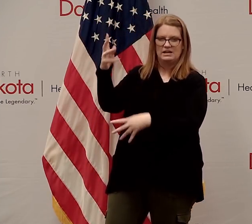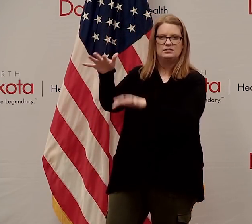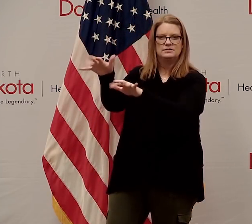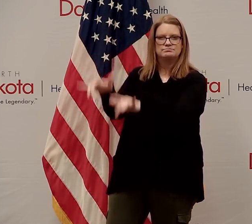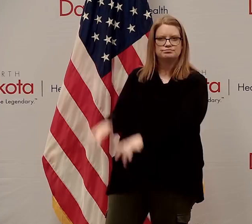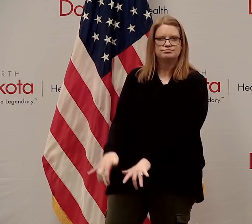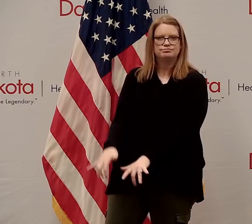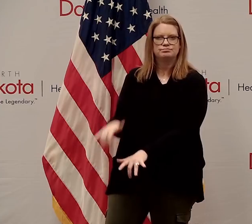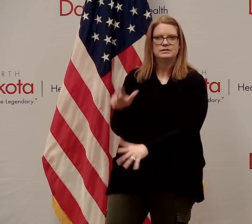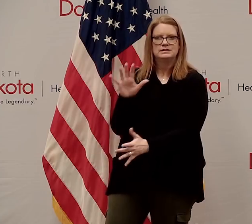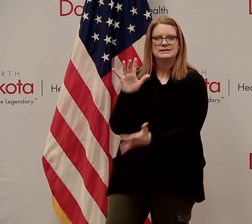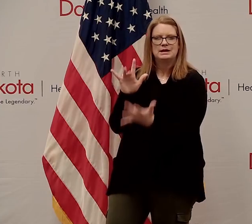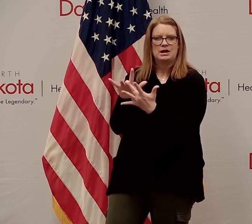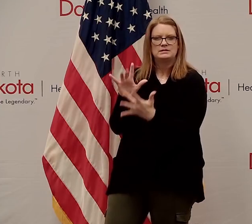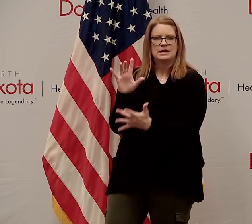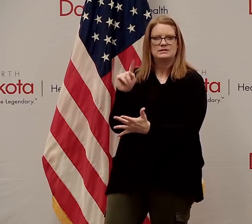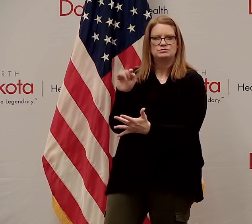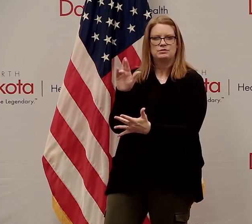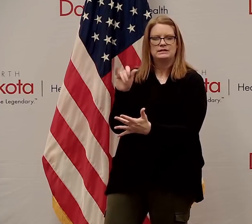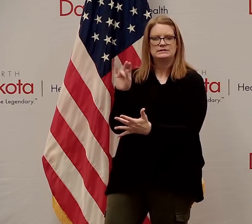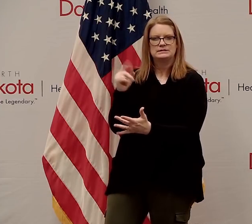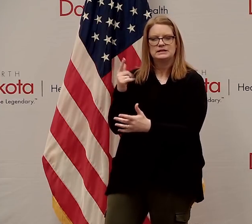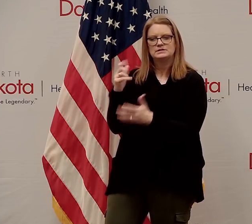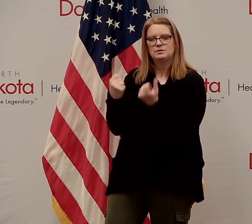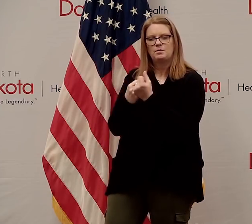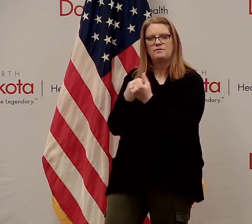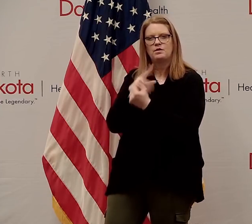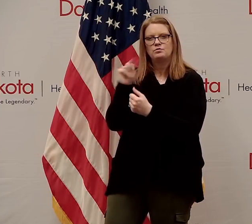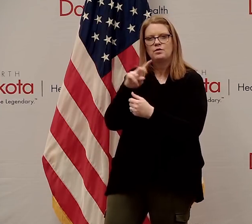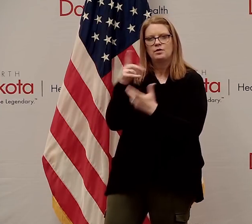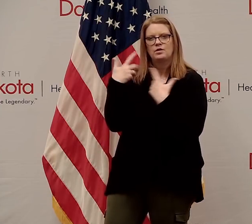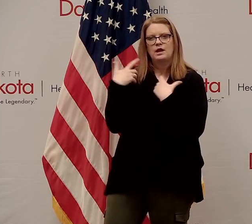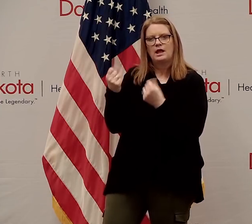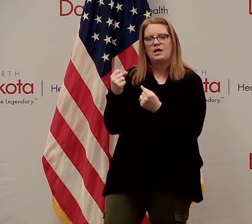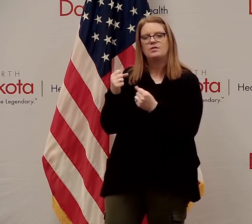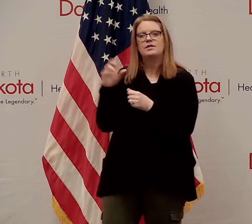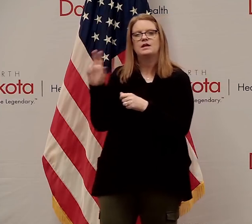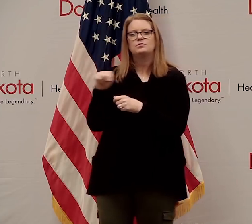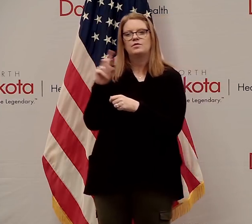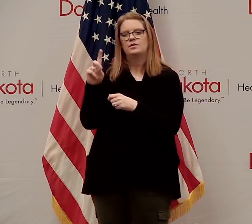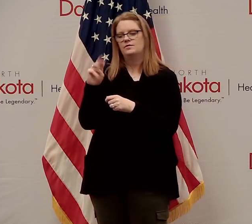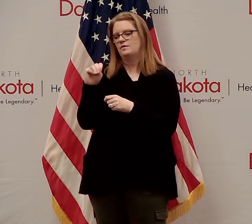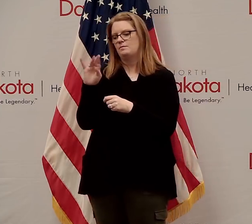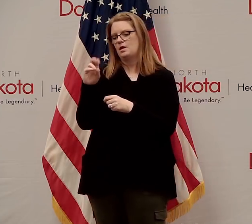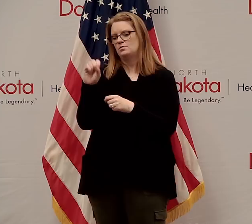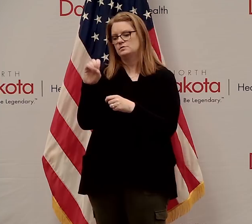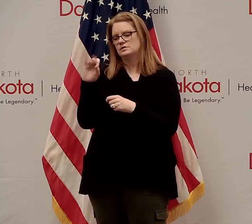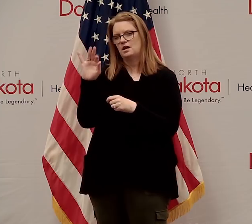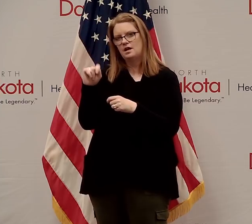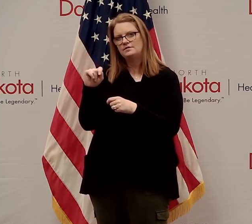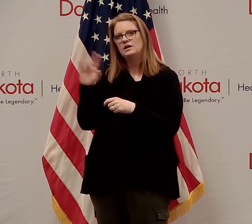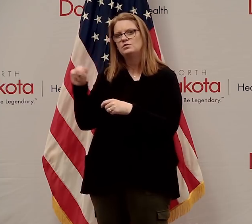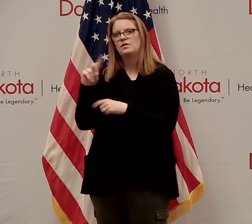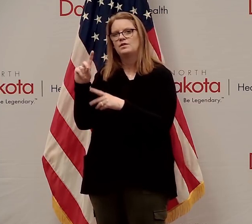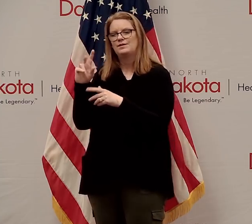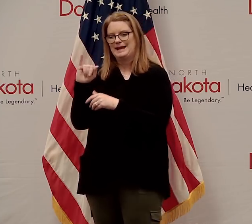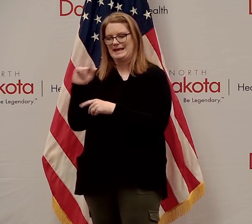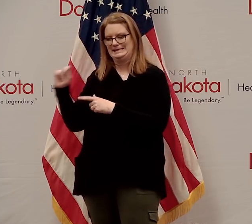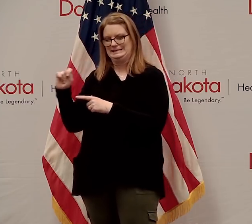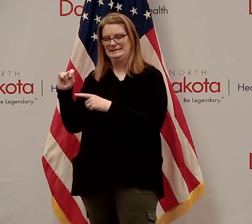tracing with support from North Dakota Health, support from Microsoft, and support from North Dakota Department of IT,